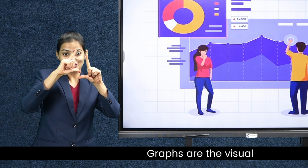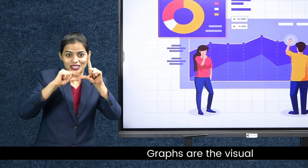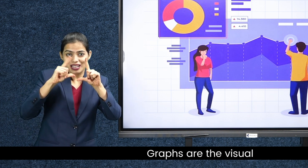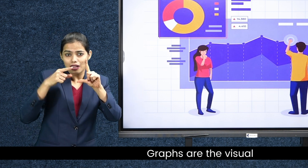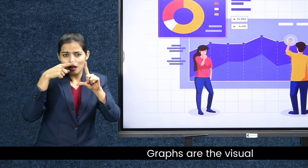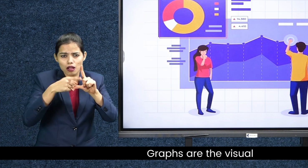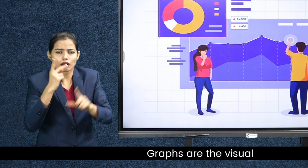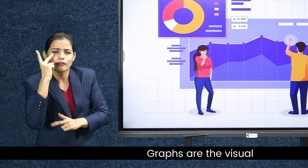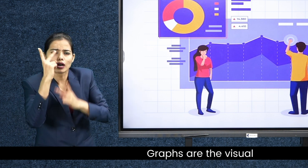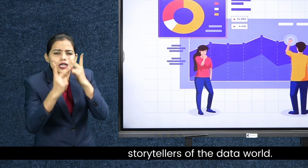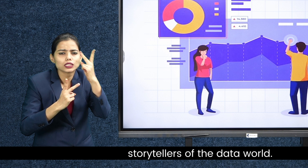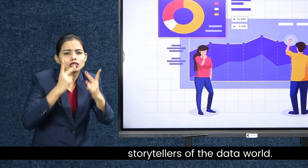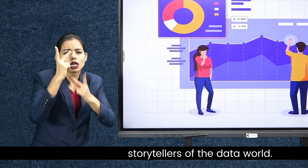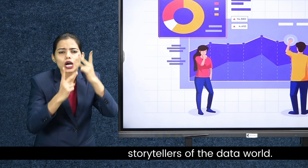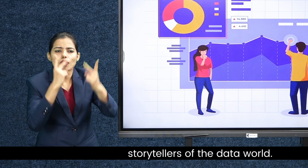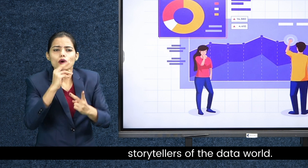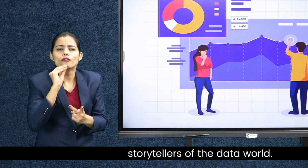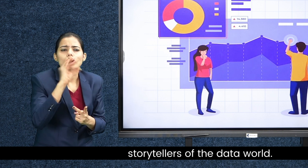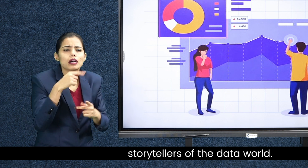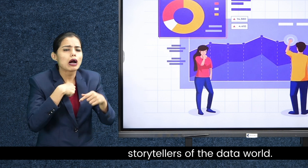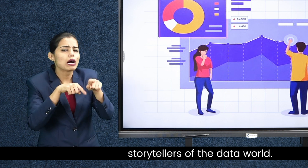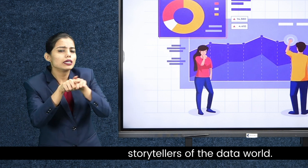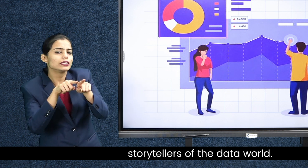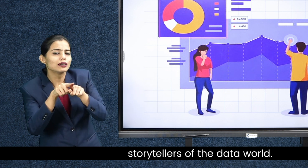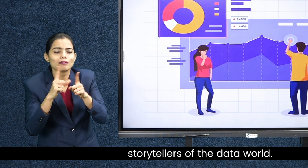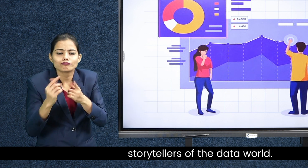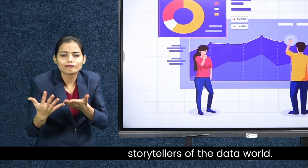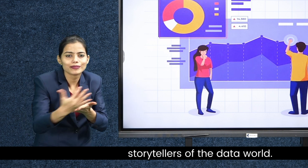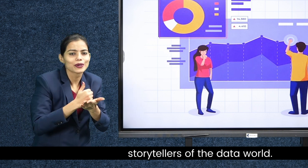Graphs are the visual storytellers of the data world.